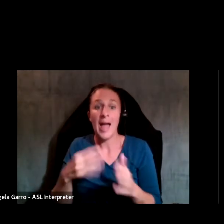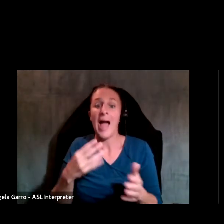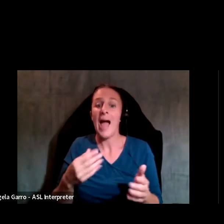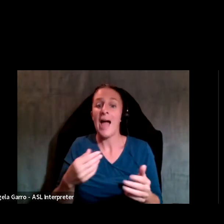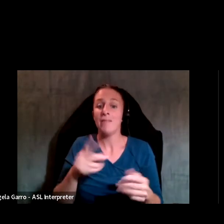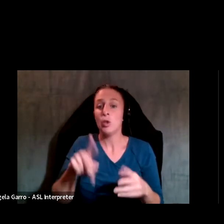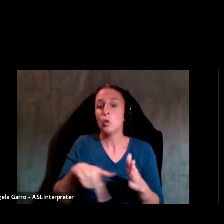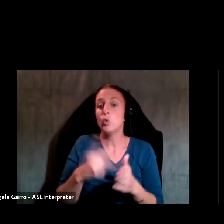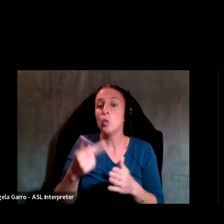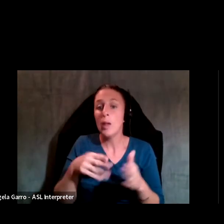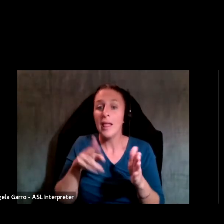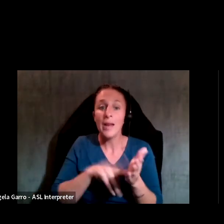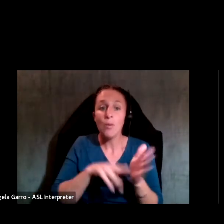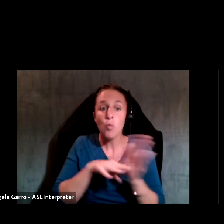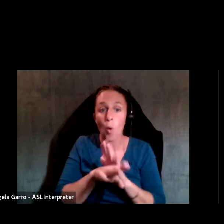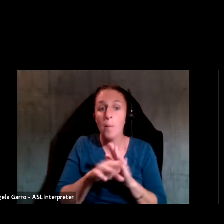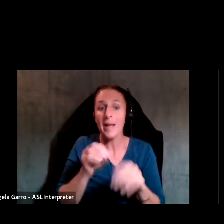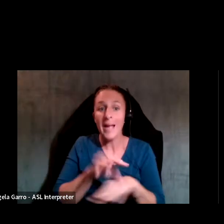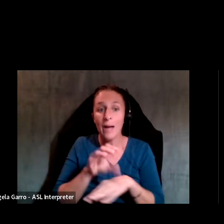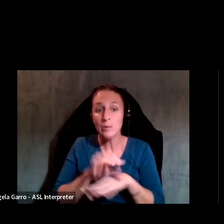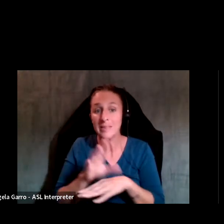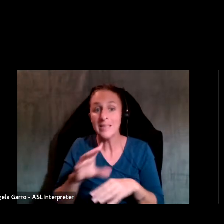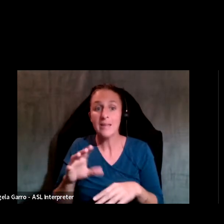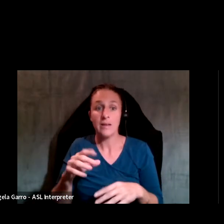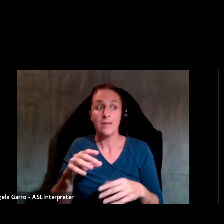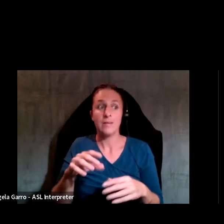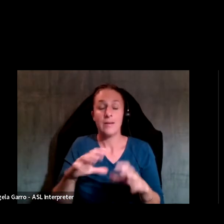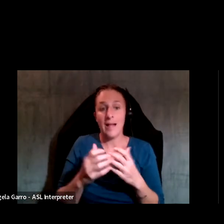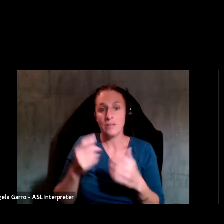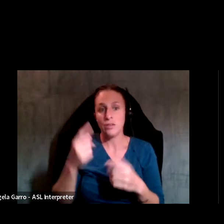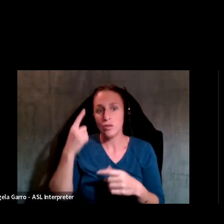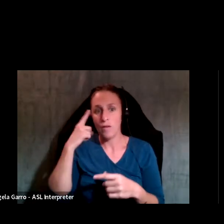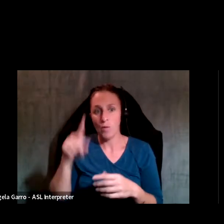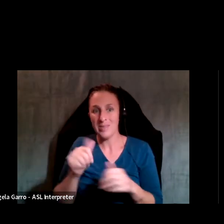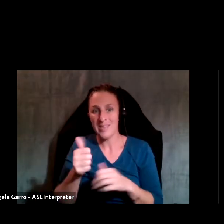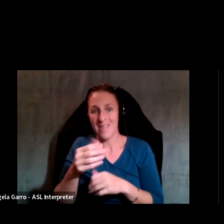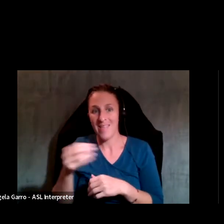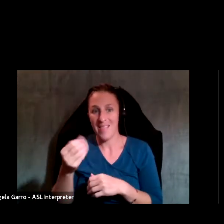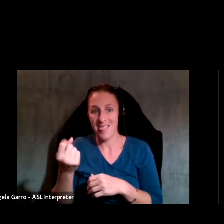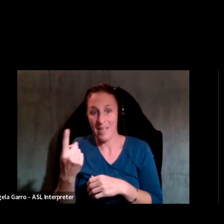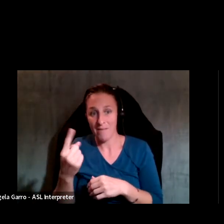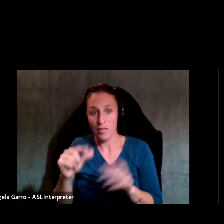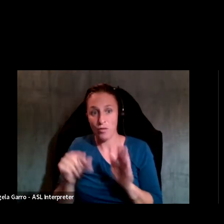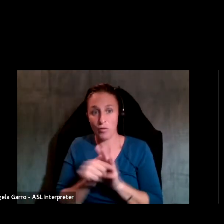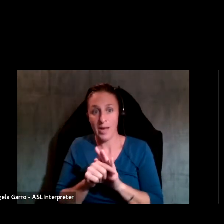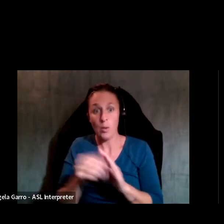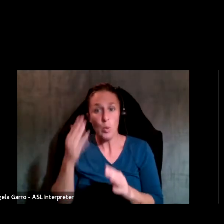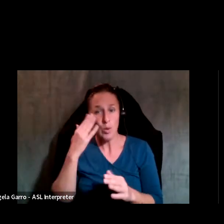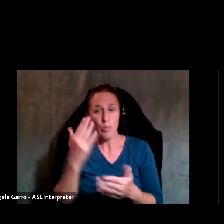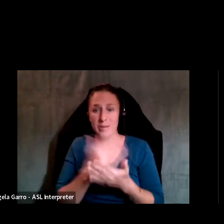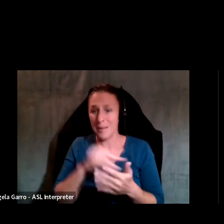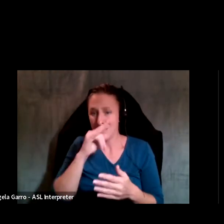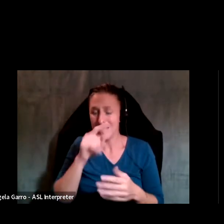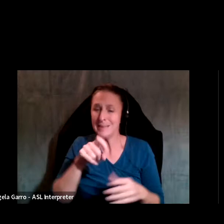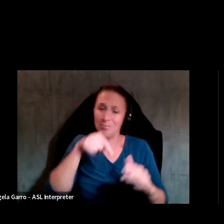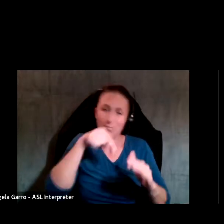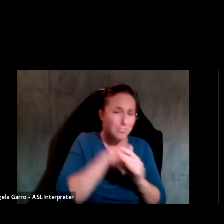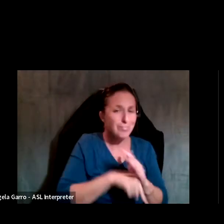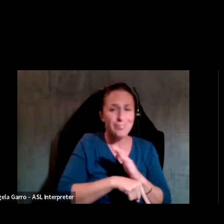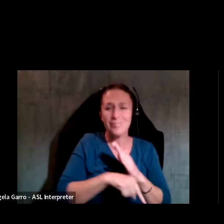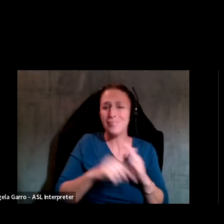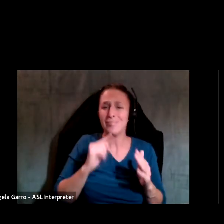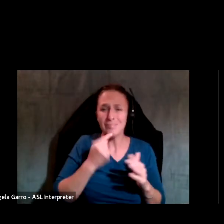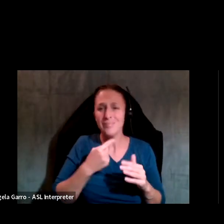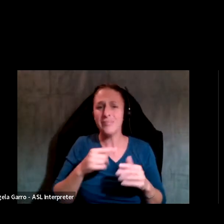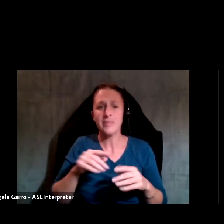counseling classes at the 10th grade level, 10th and 11th grade level, because we know some kids need like intensive support, that a lot of what folks I think may think is